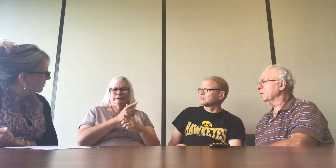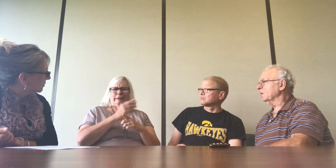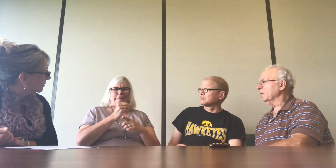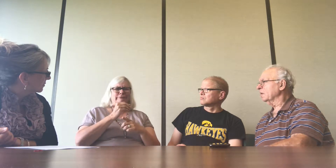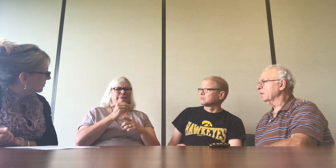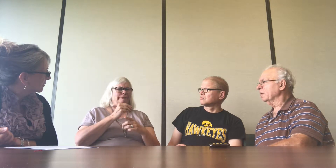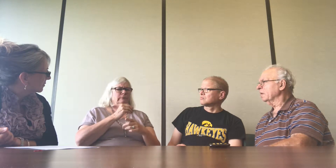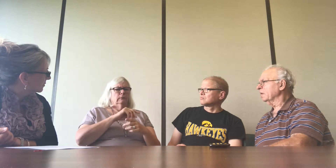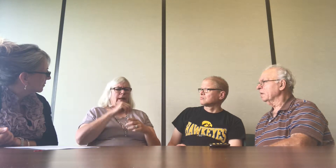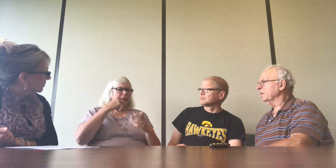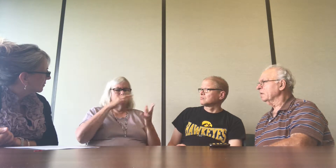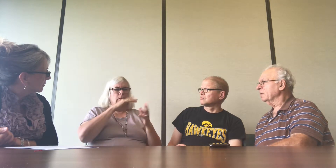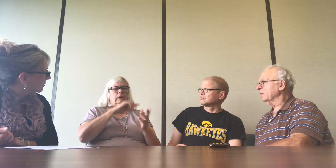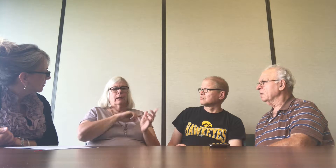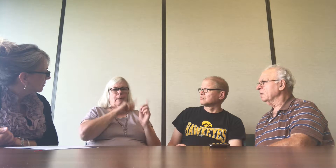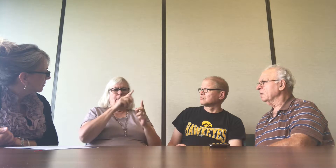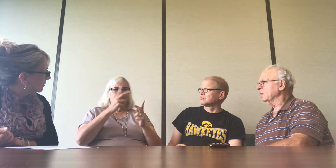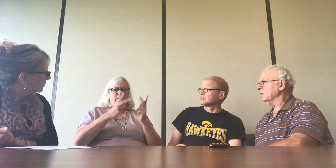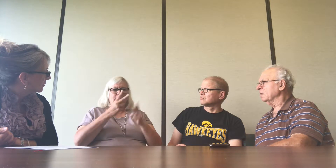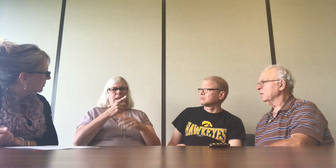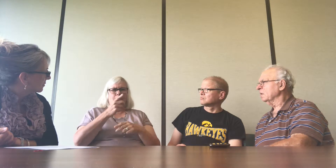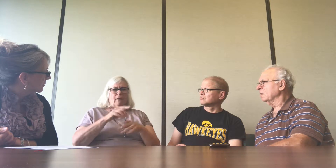never saw that Social Security check.